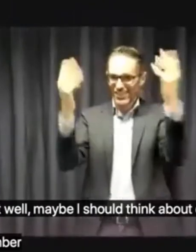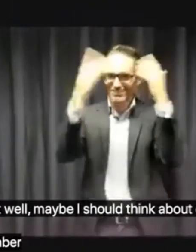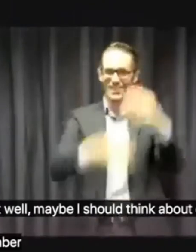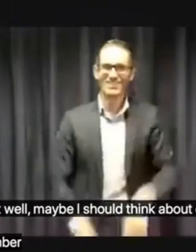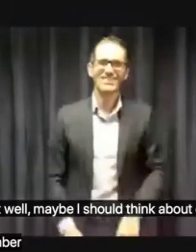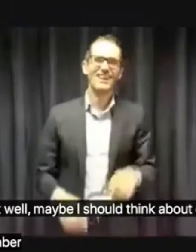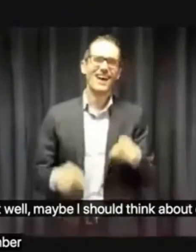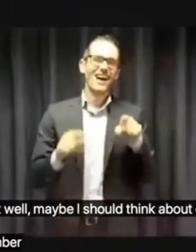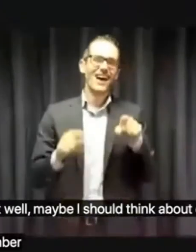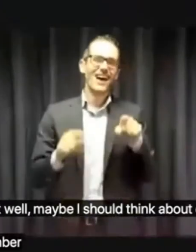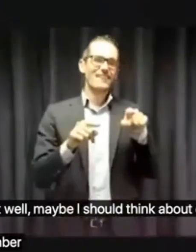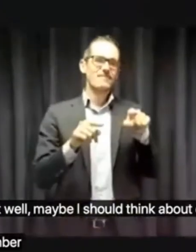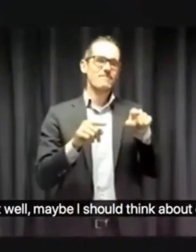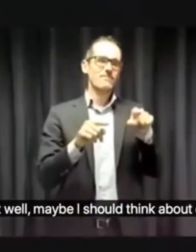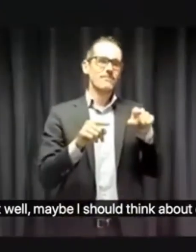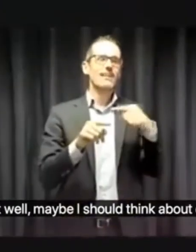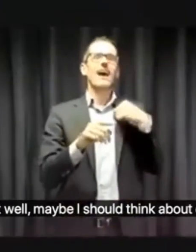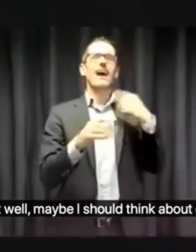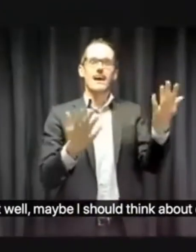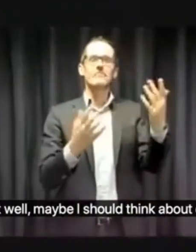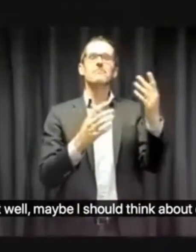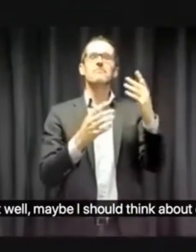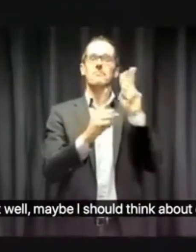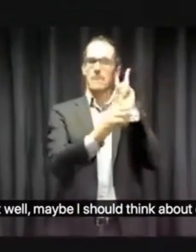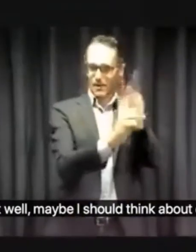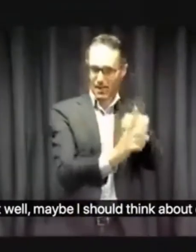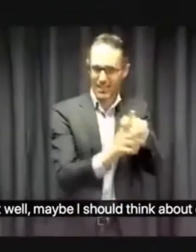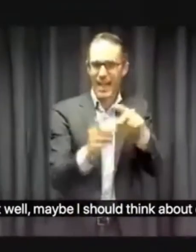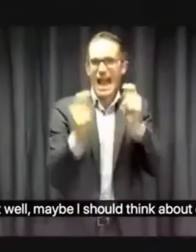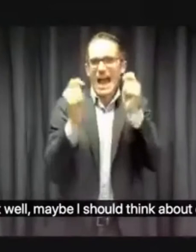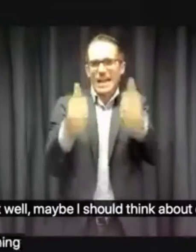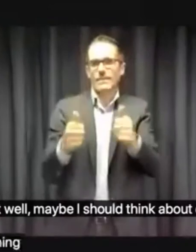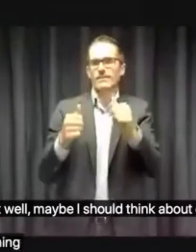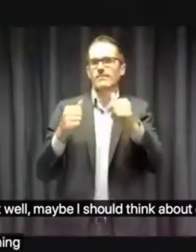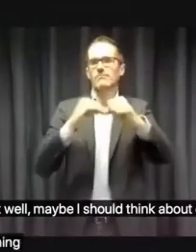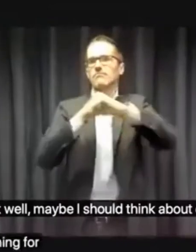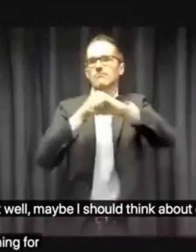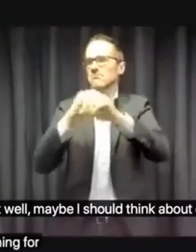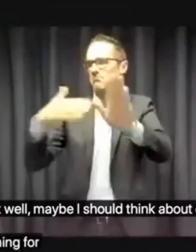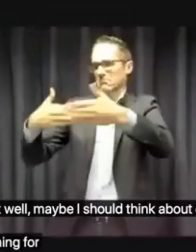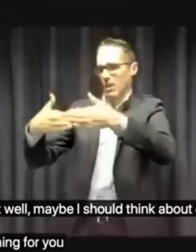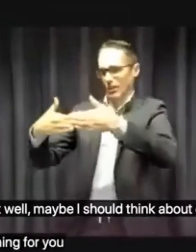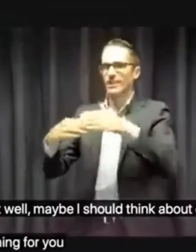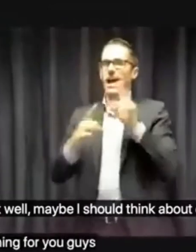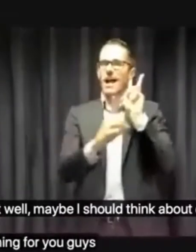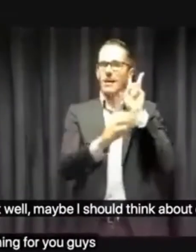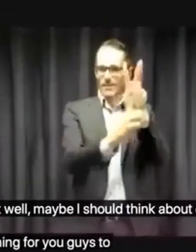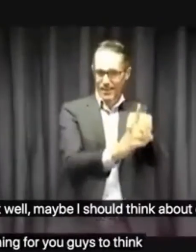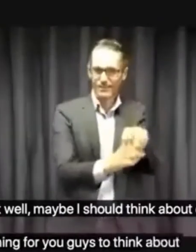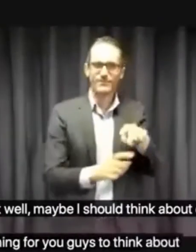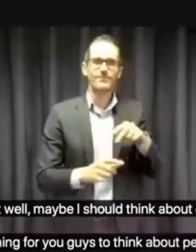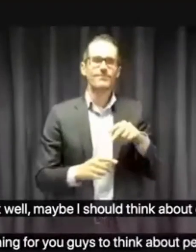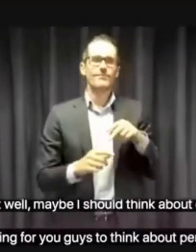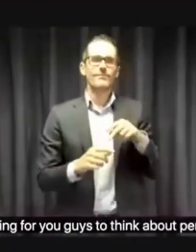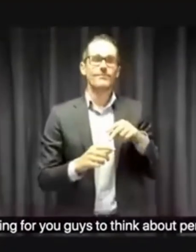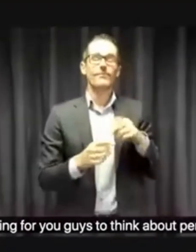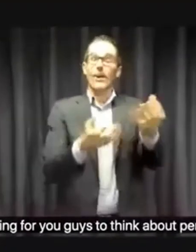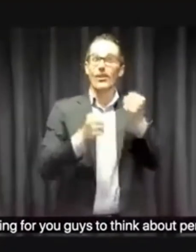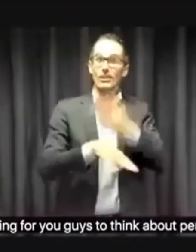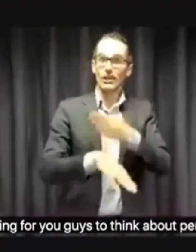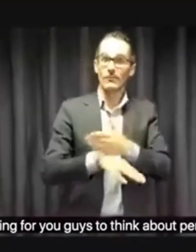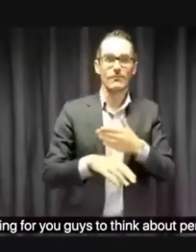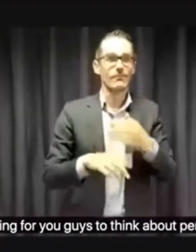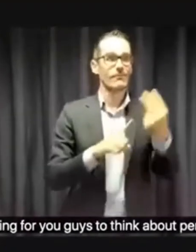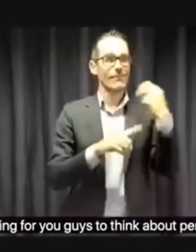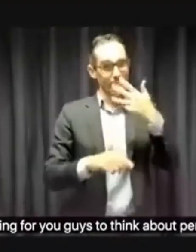sets. So something for you guys in the room to think about, perhaps. So I applied after the advertising